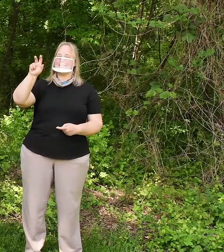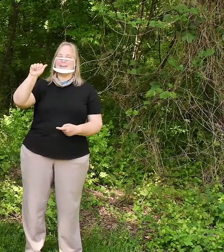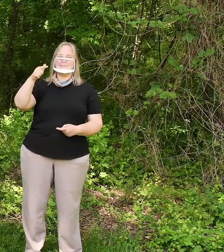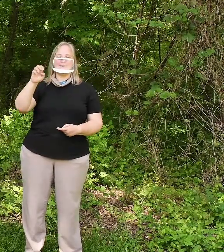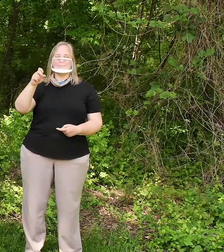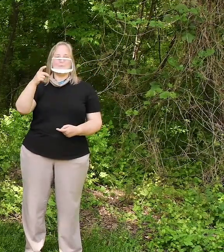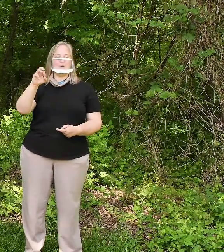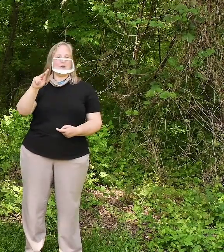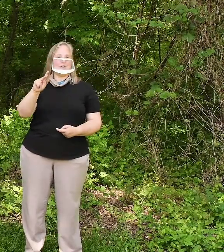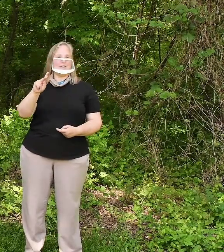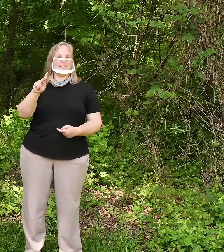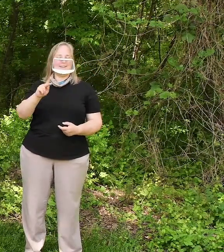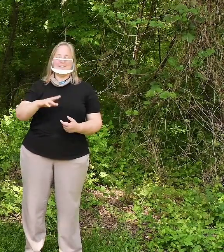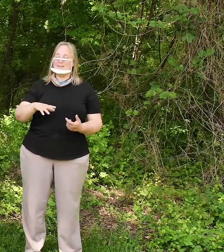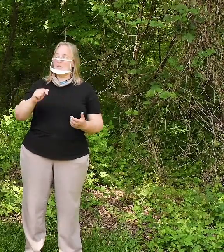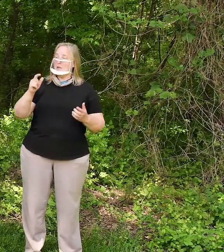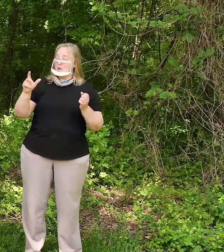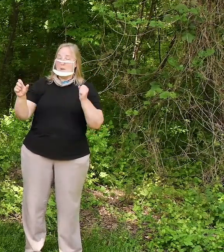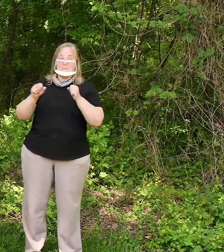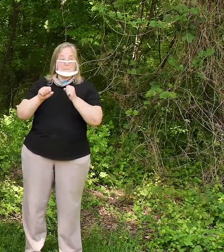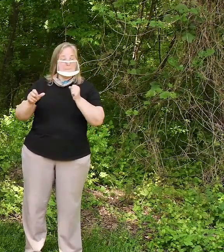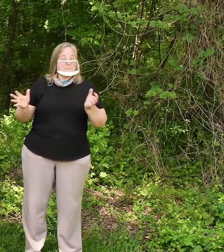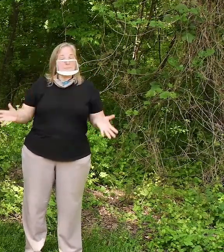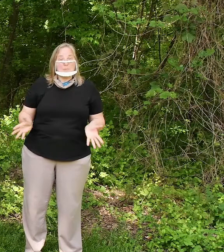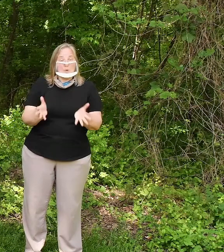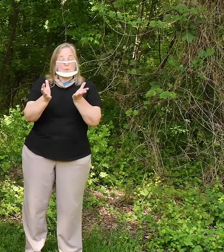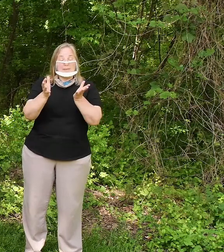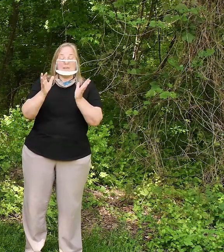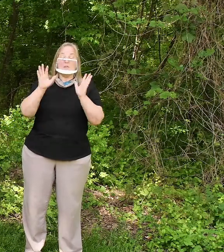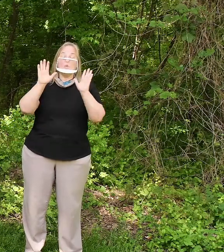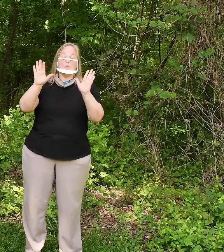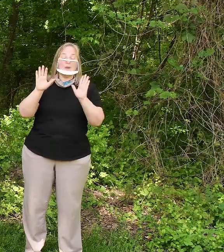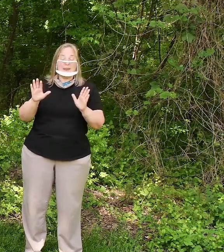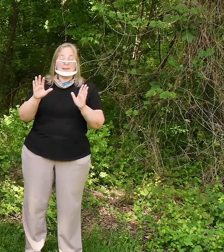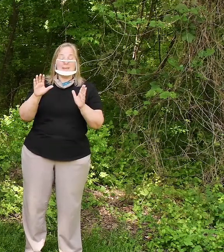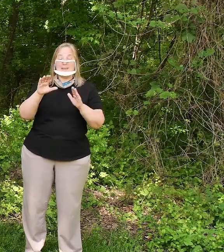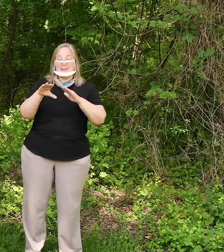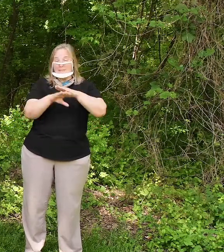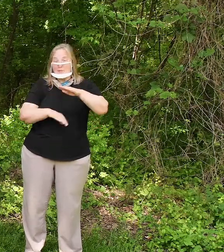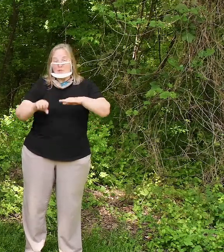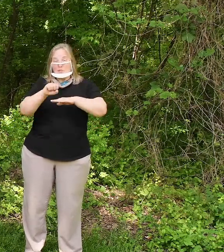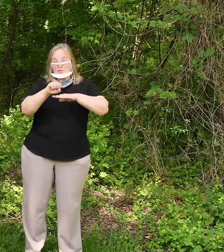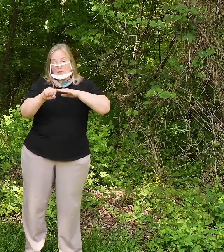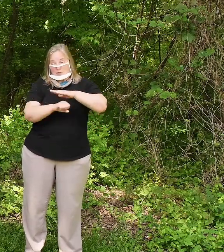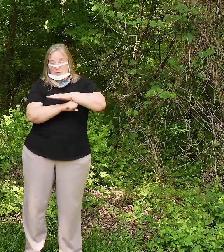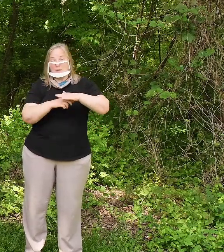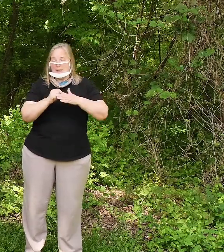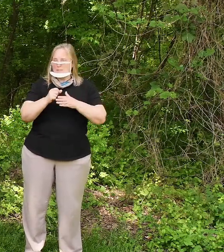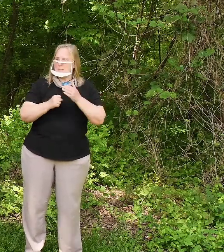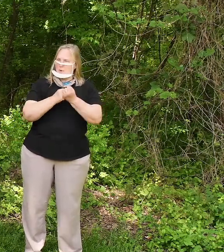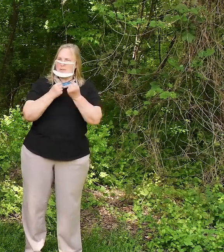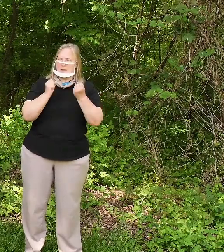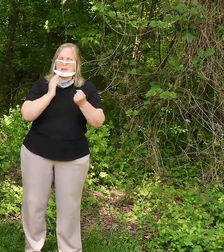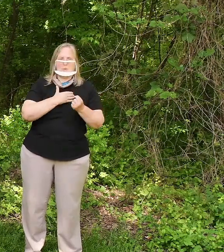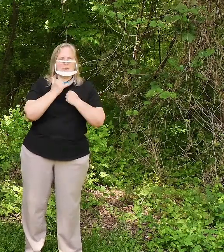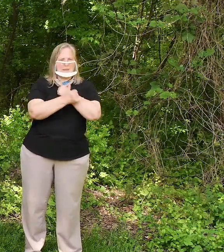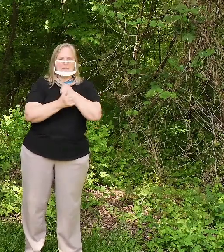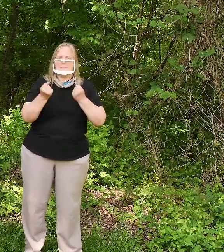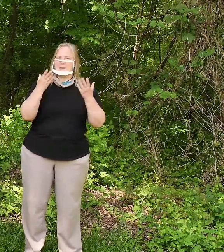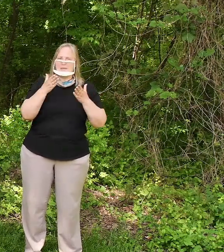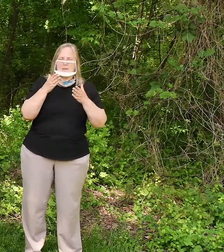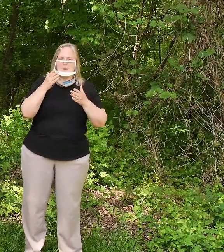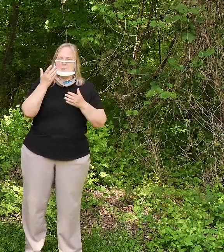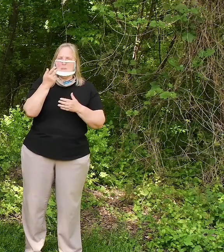Park. Promoting green infrastructure and supporting our county's many parks and trails has